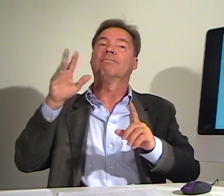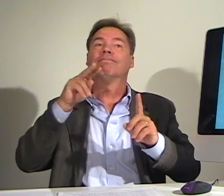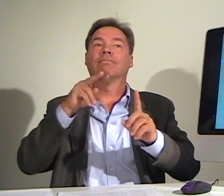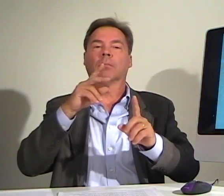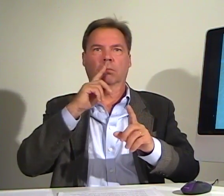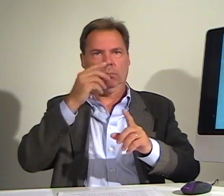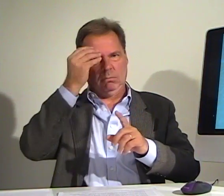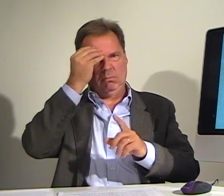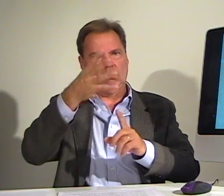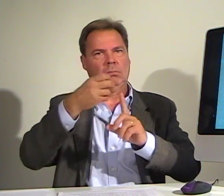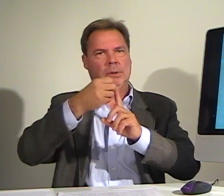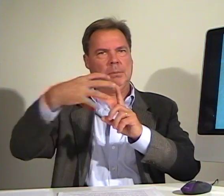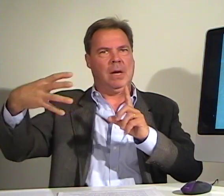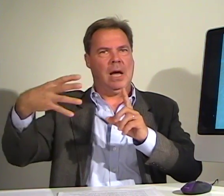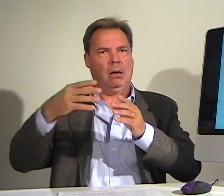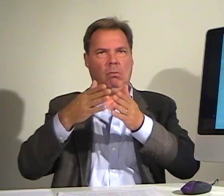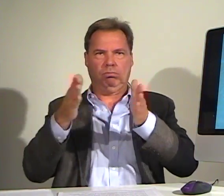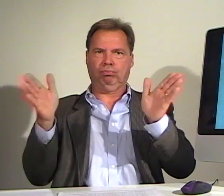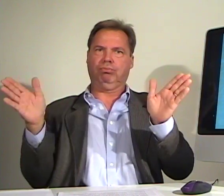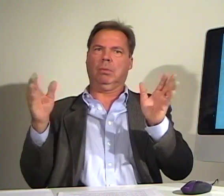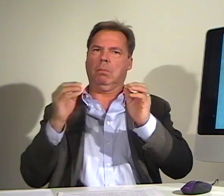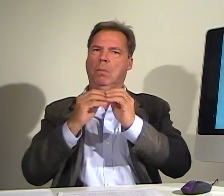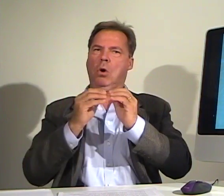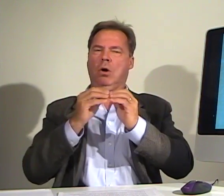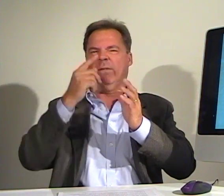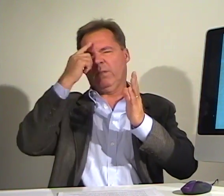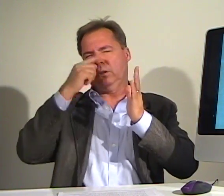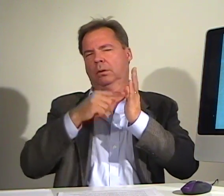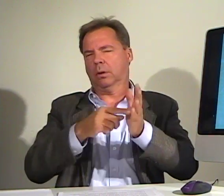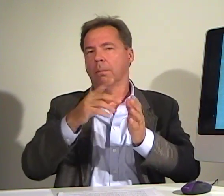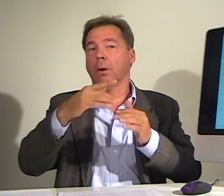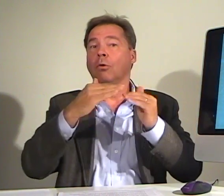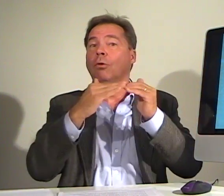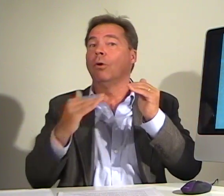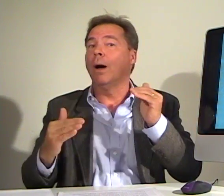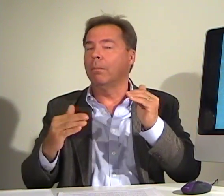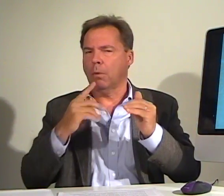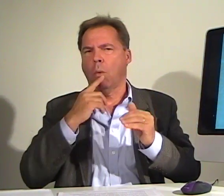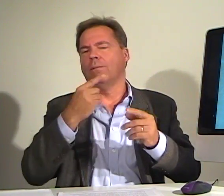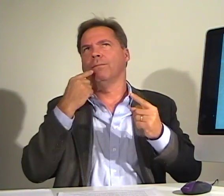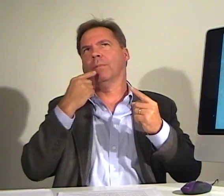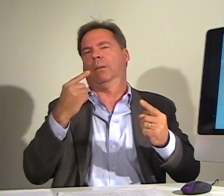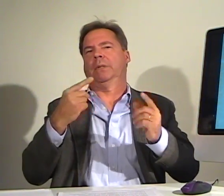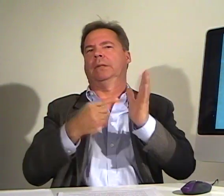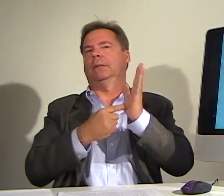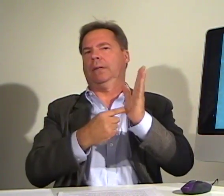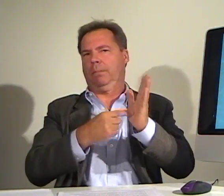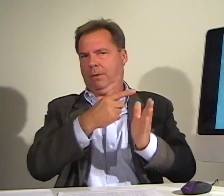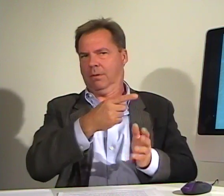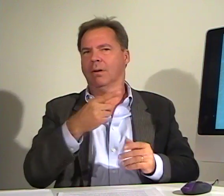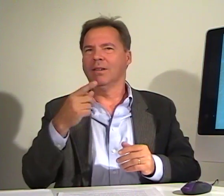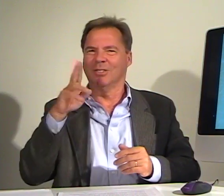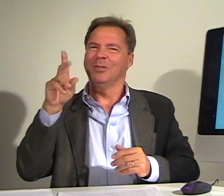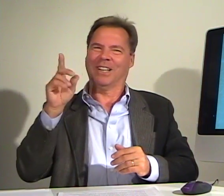Here we see the definition of universal design being expanded a little bit more. So obviously